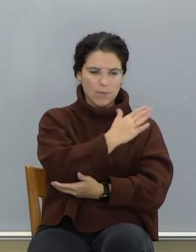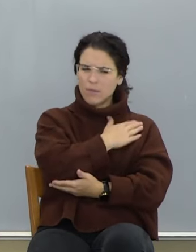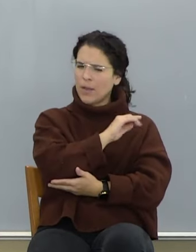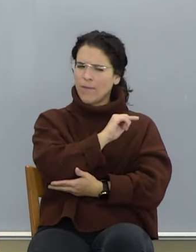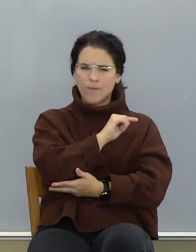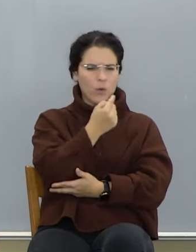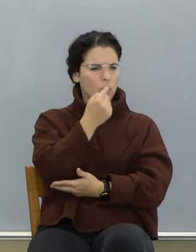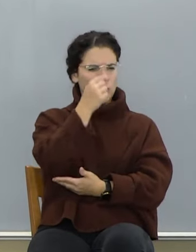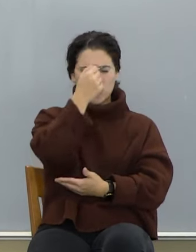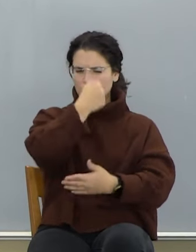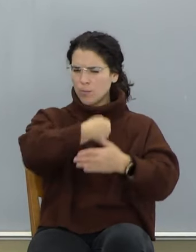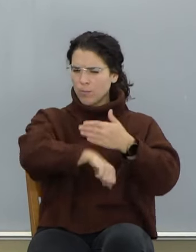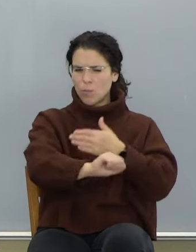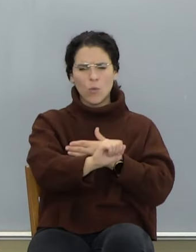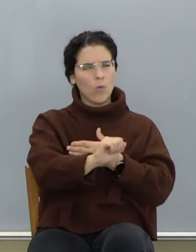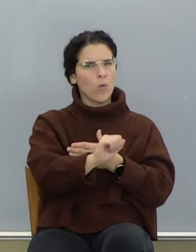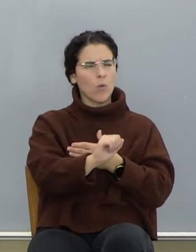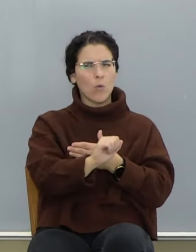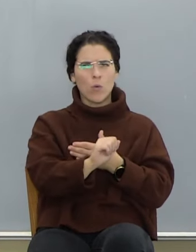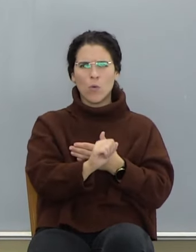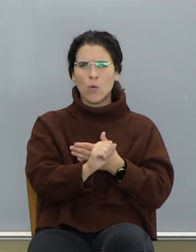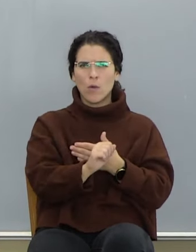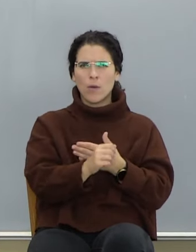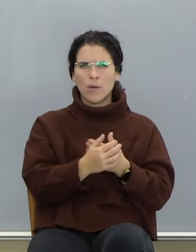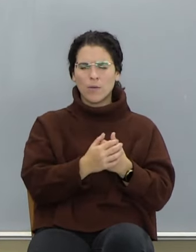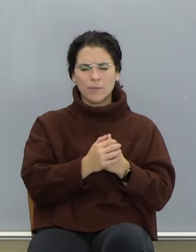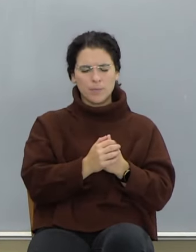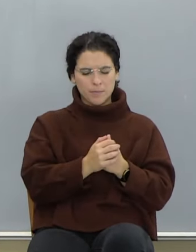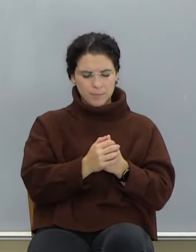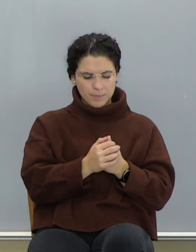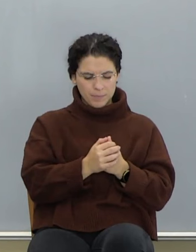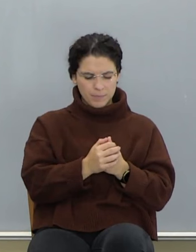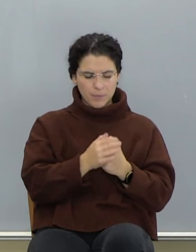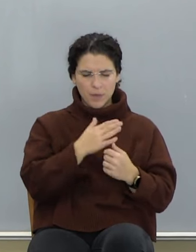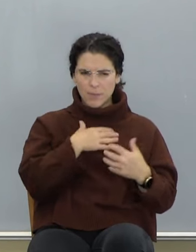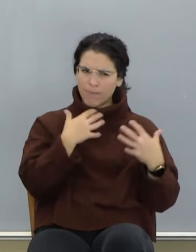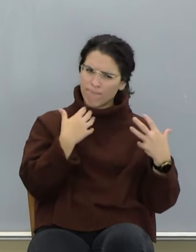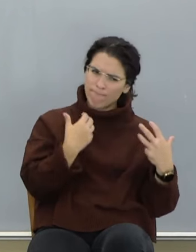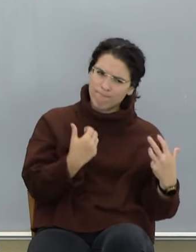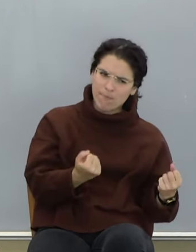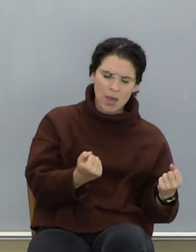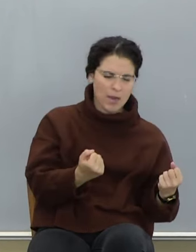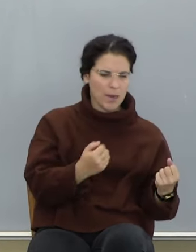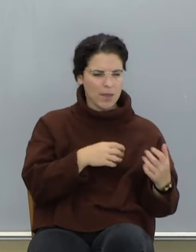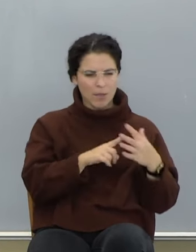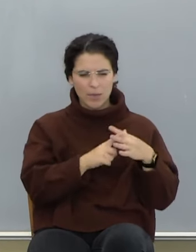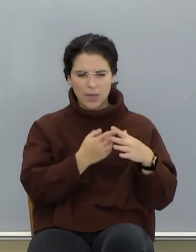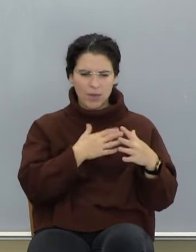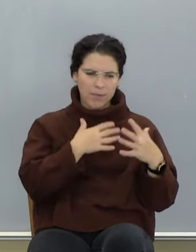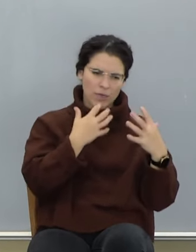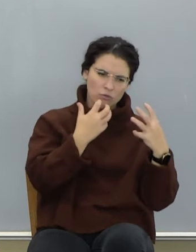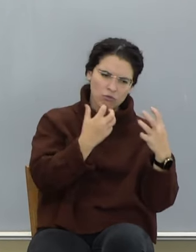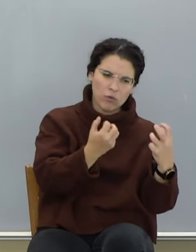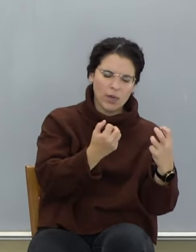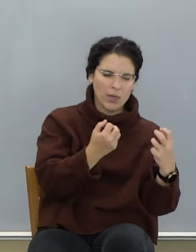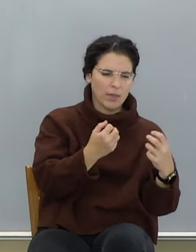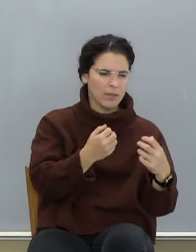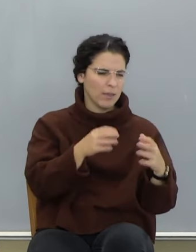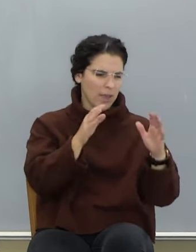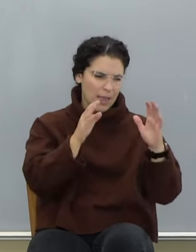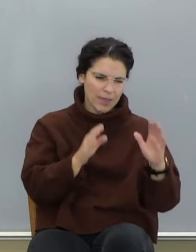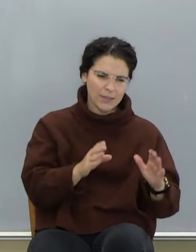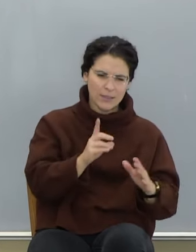my what? Firstborn, my might, and the beginning of my strength, the excellency